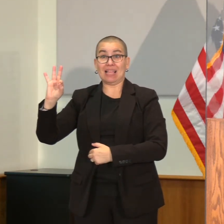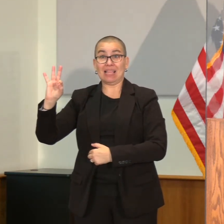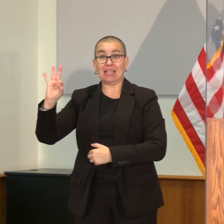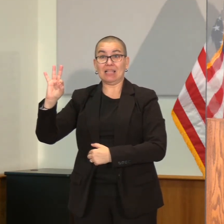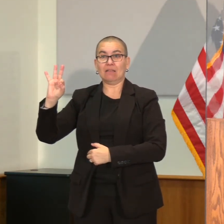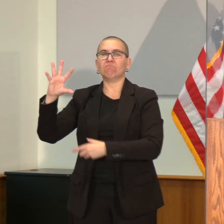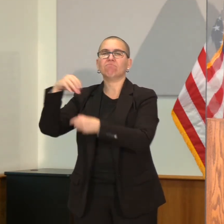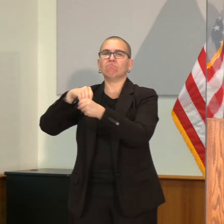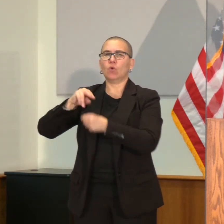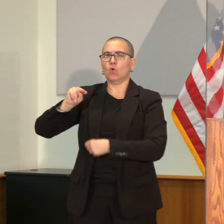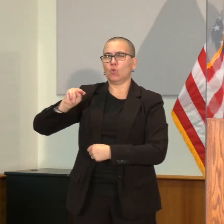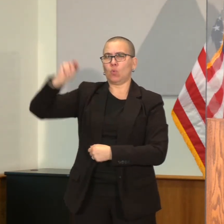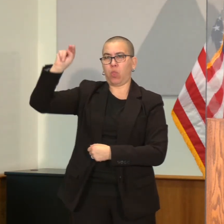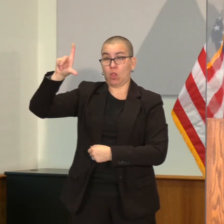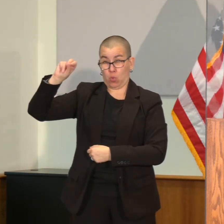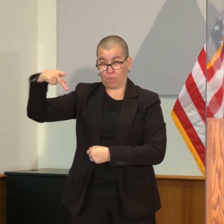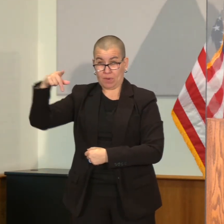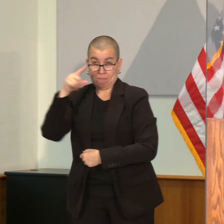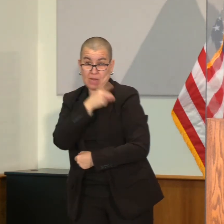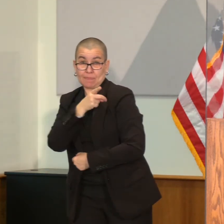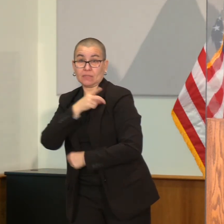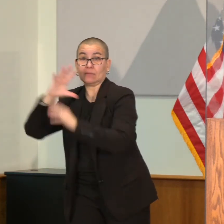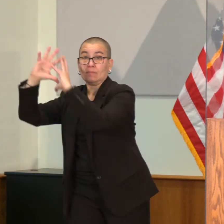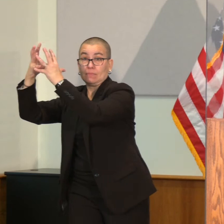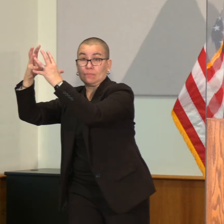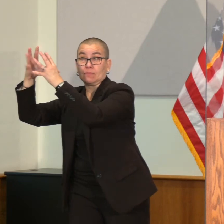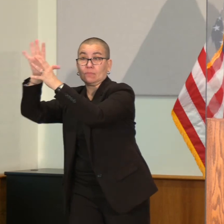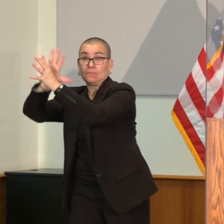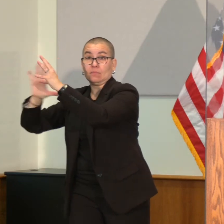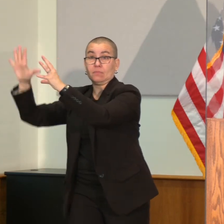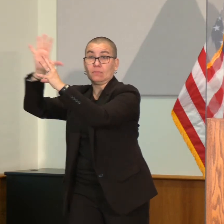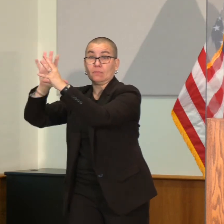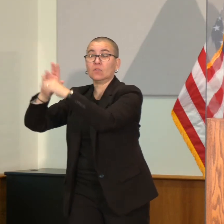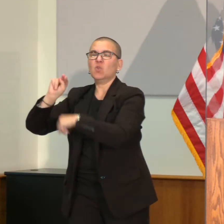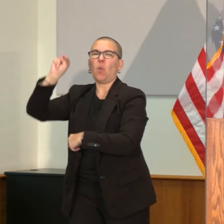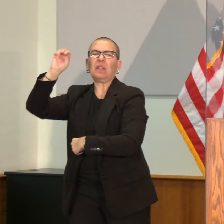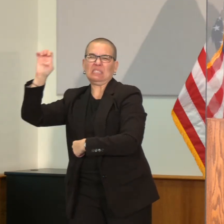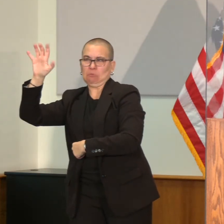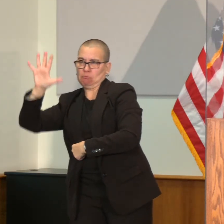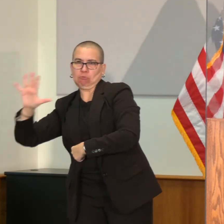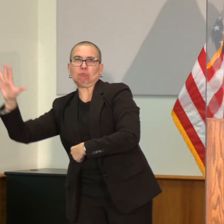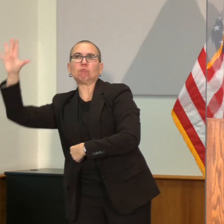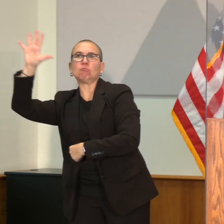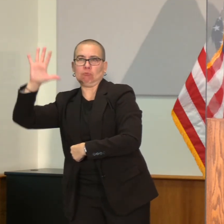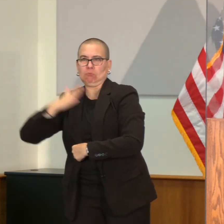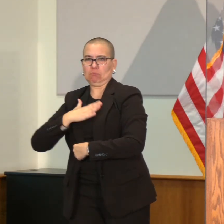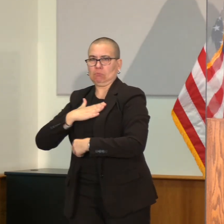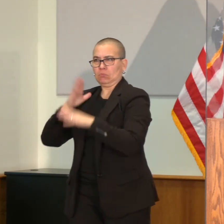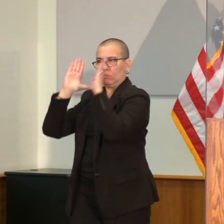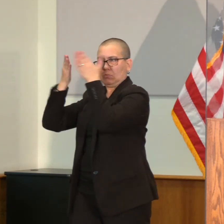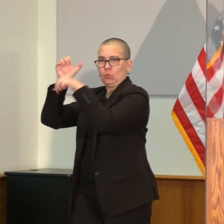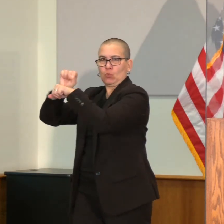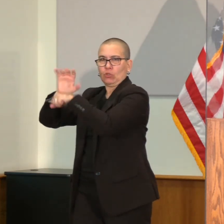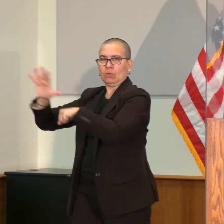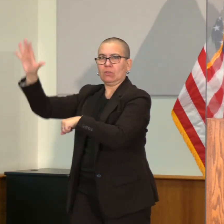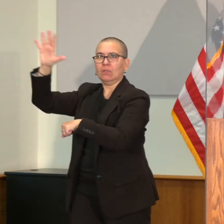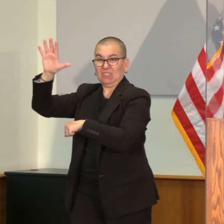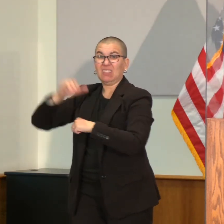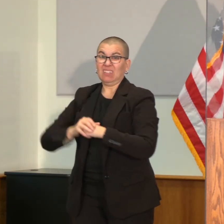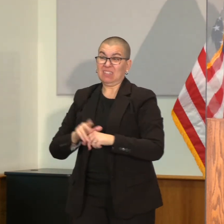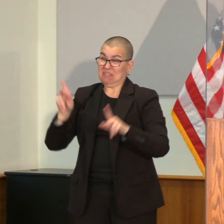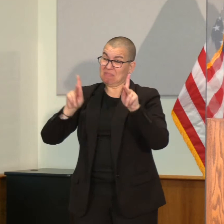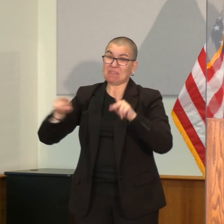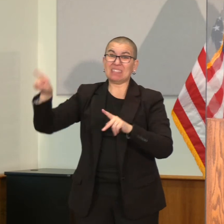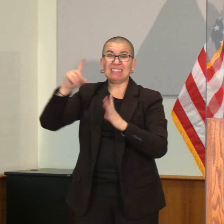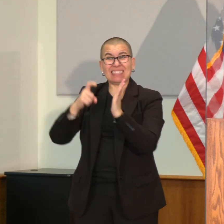downtown, and Elliott Park, but the people of Minnesota are demanding police reform, and that is our responsibility to hear